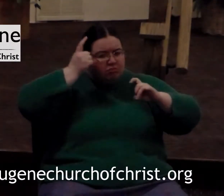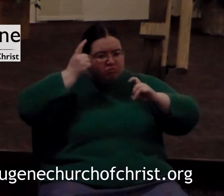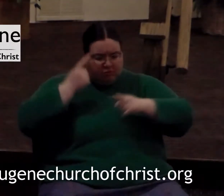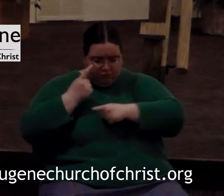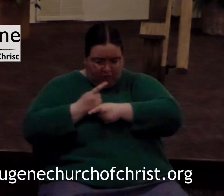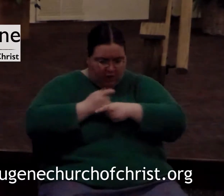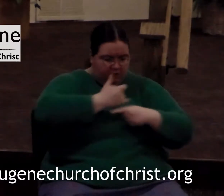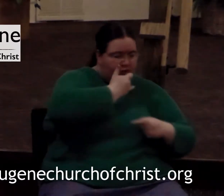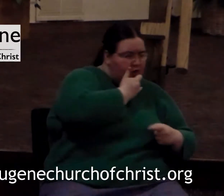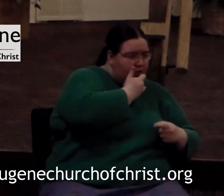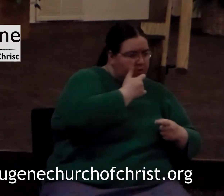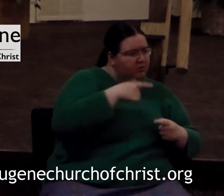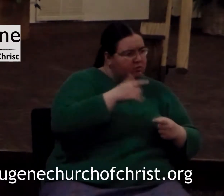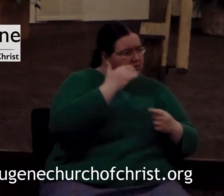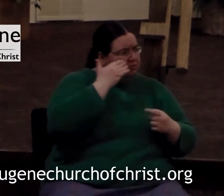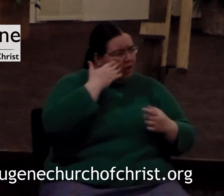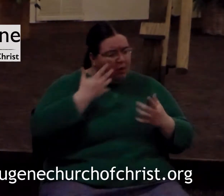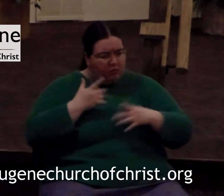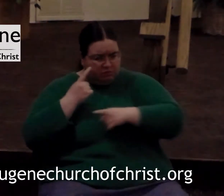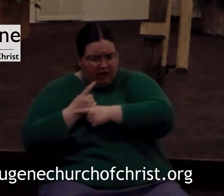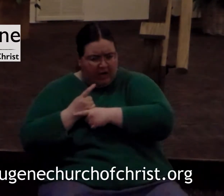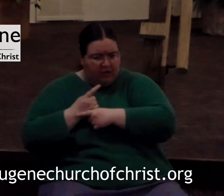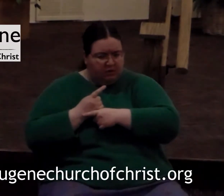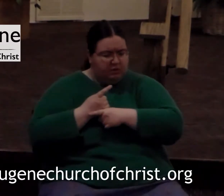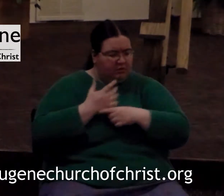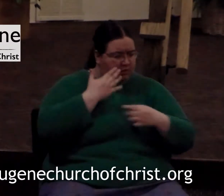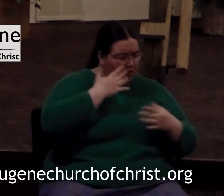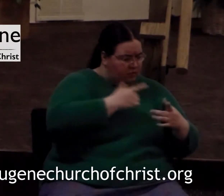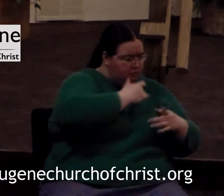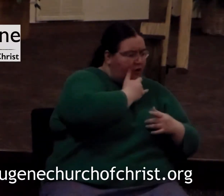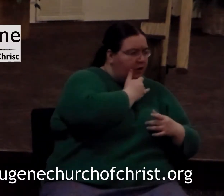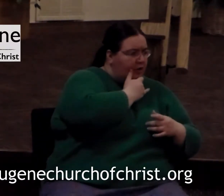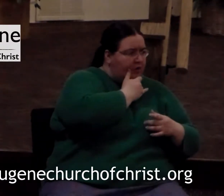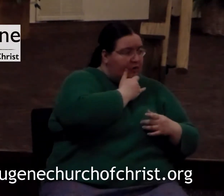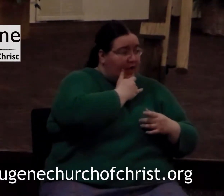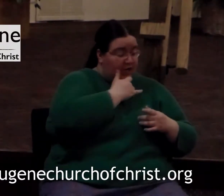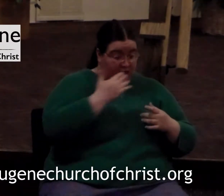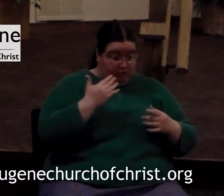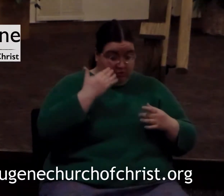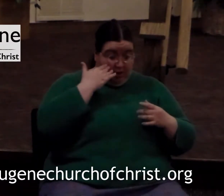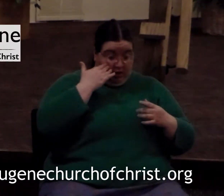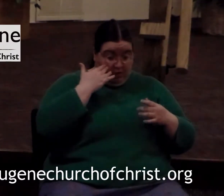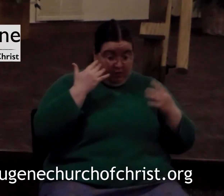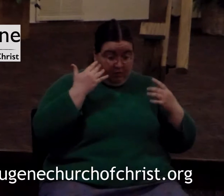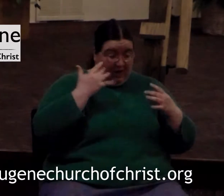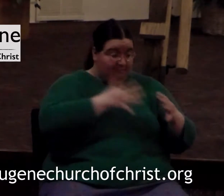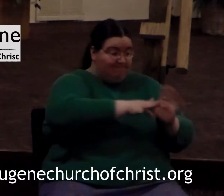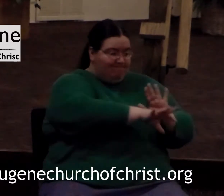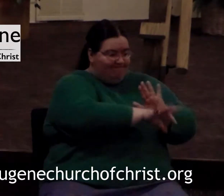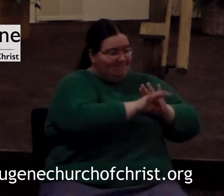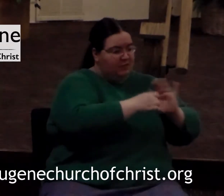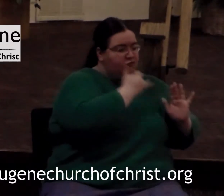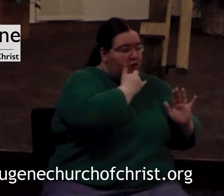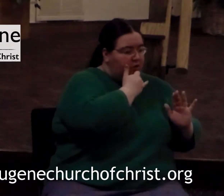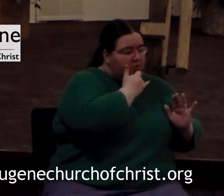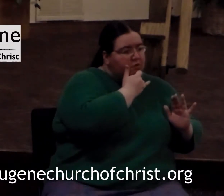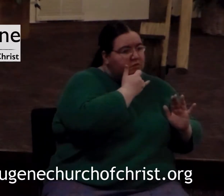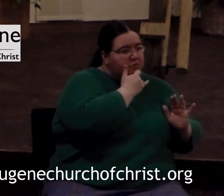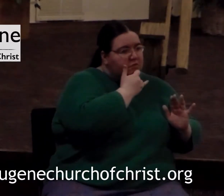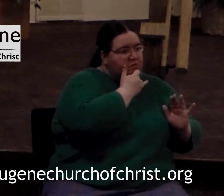wrong, and when you know the difference between the two, when you choose the wrong, that is sin. That is the very